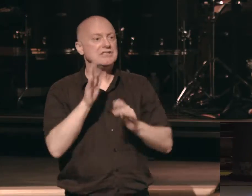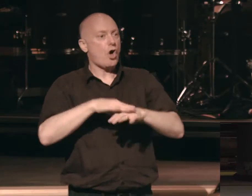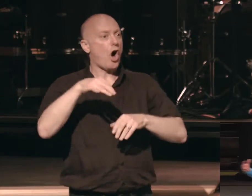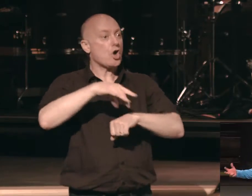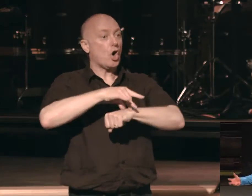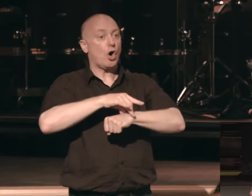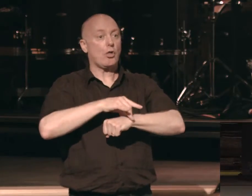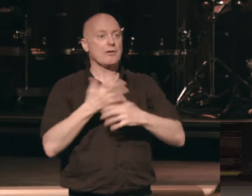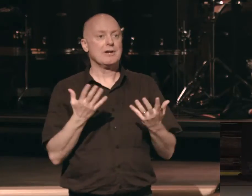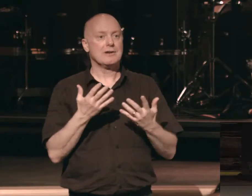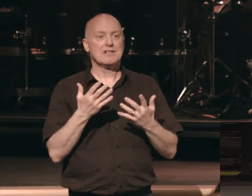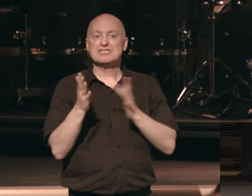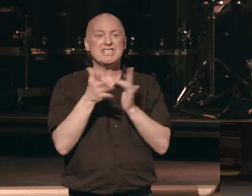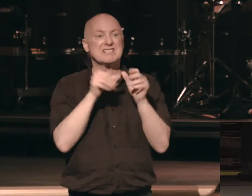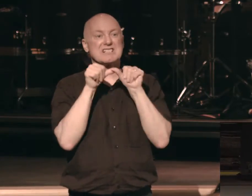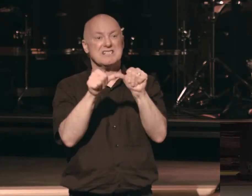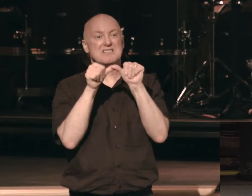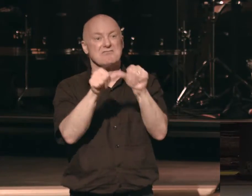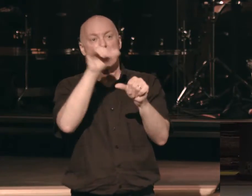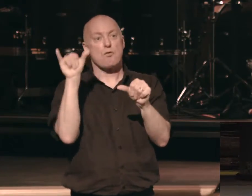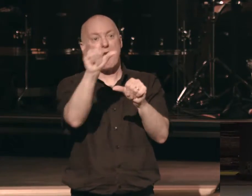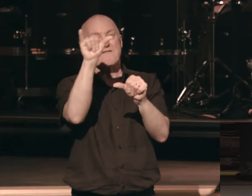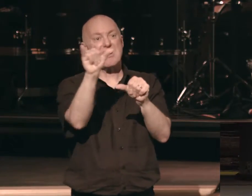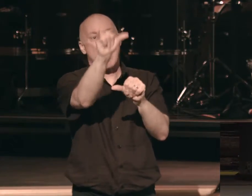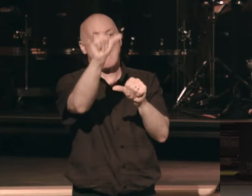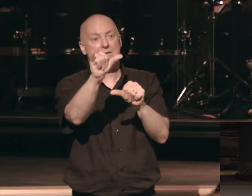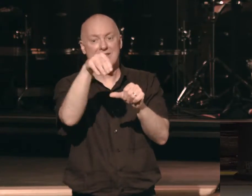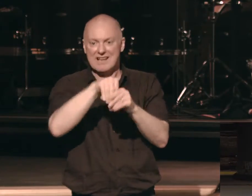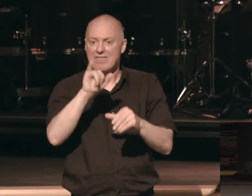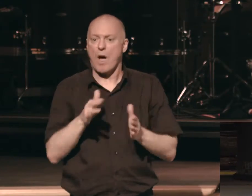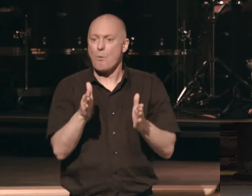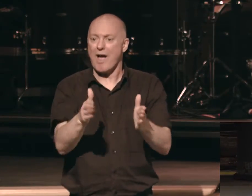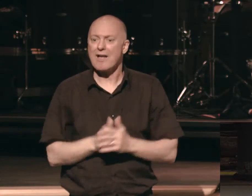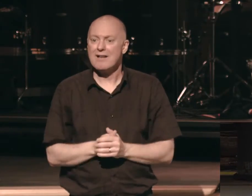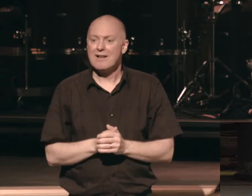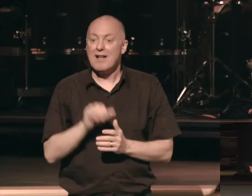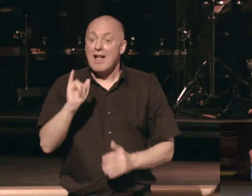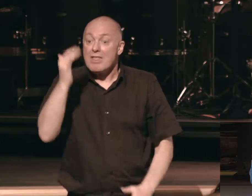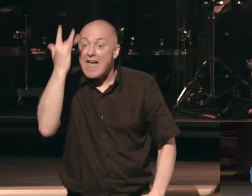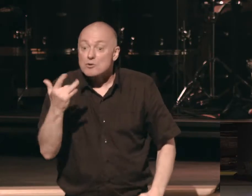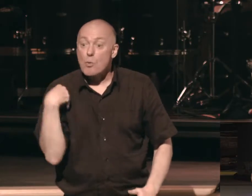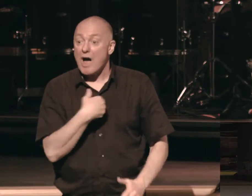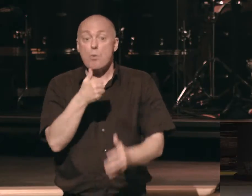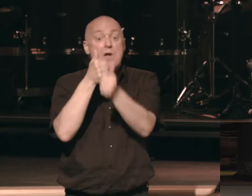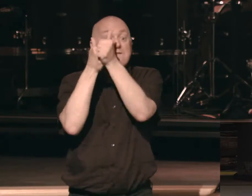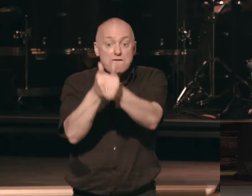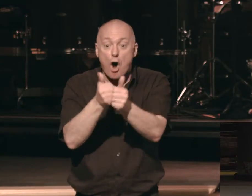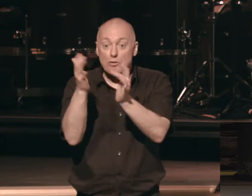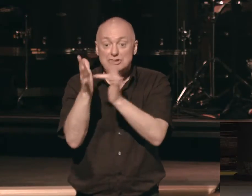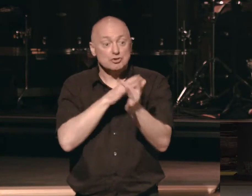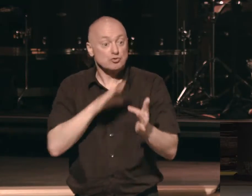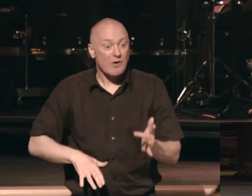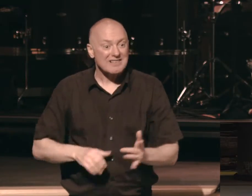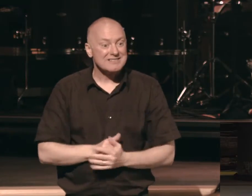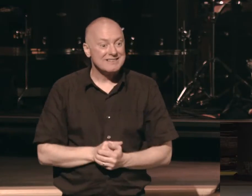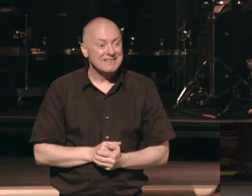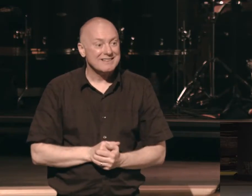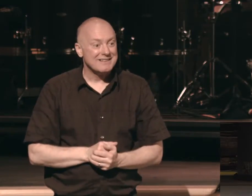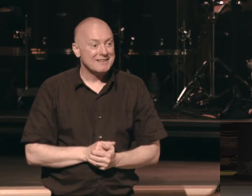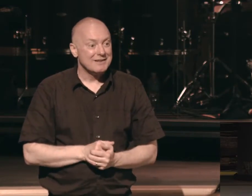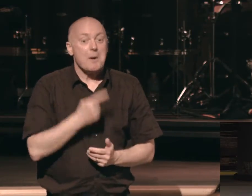on earth and continues, of course, forever and ever and ever, has eternally existed in this way. This is why we follow Jesus